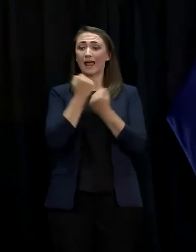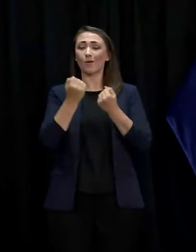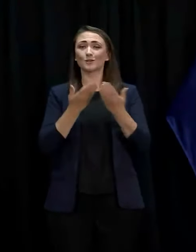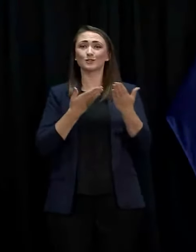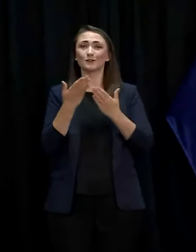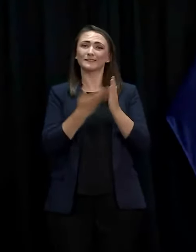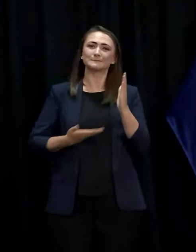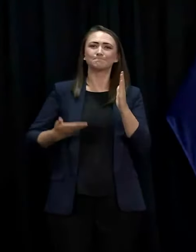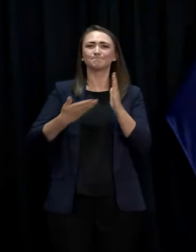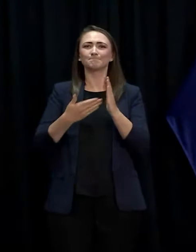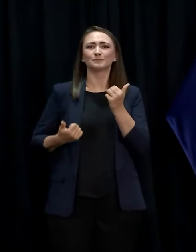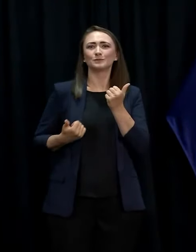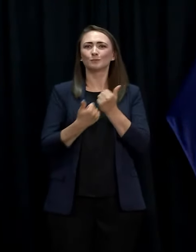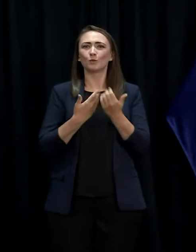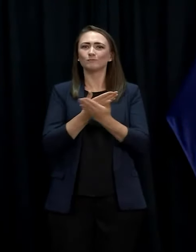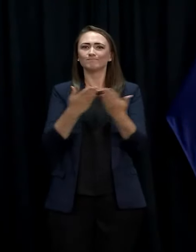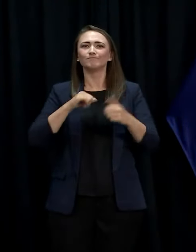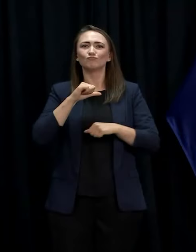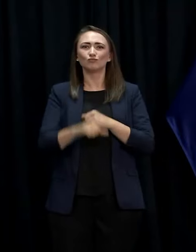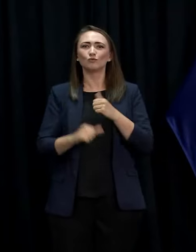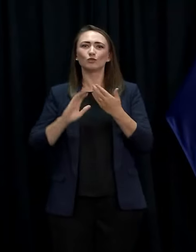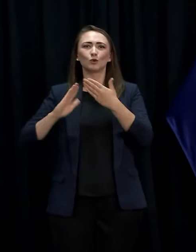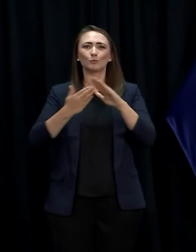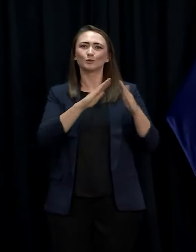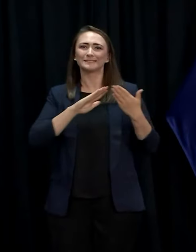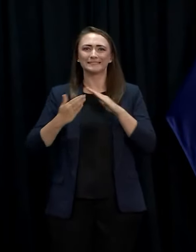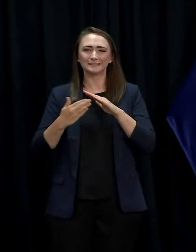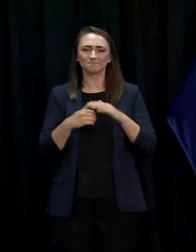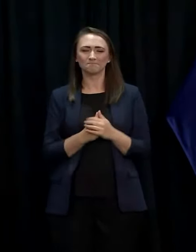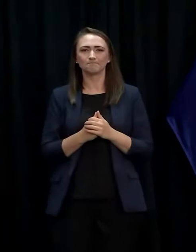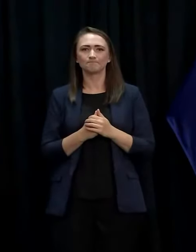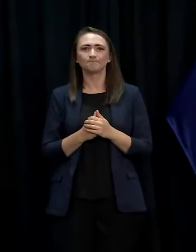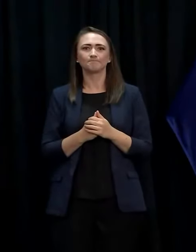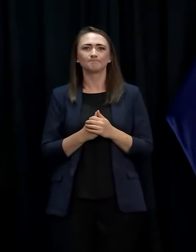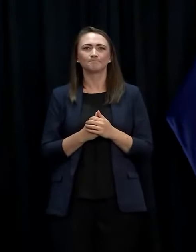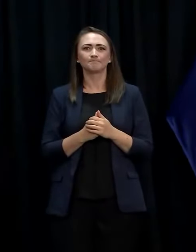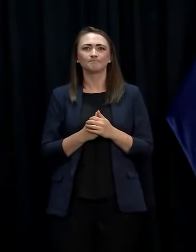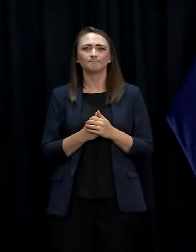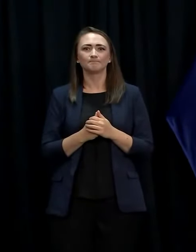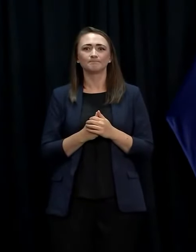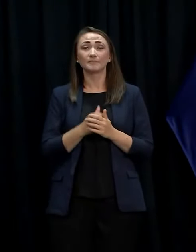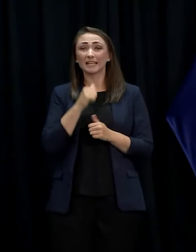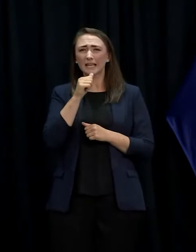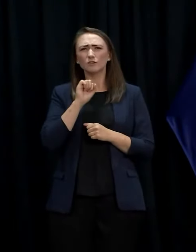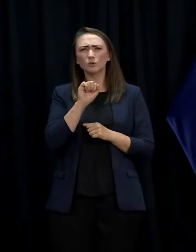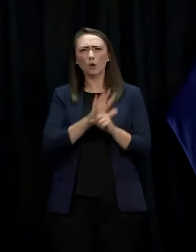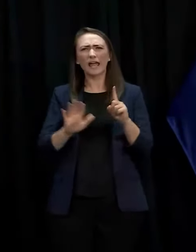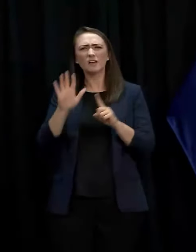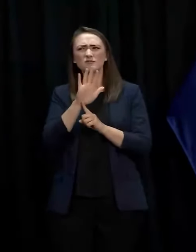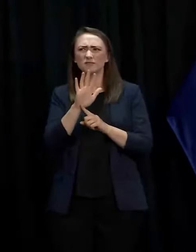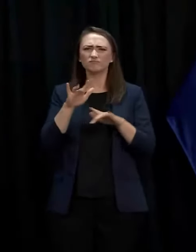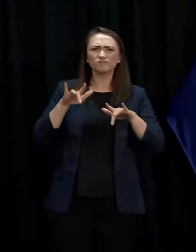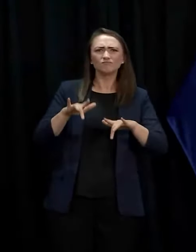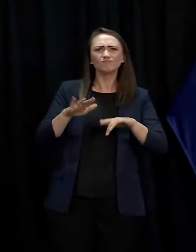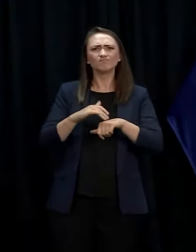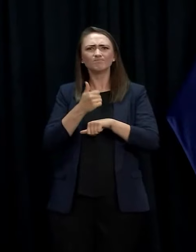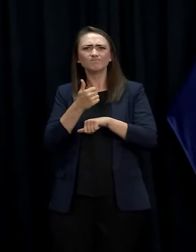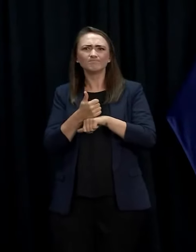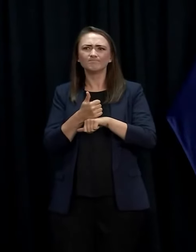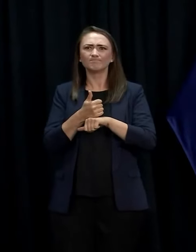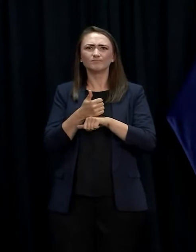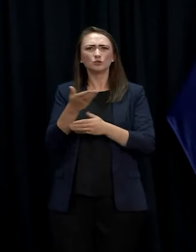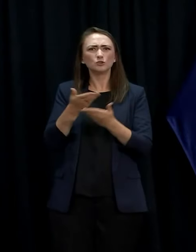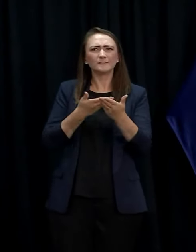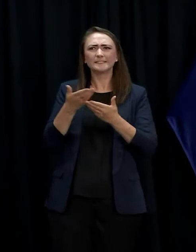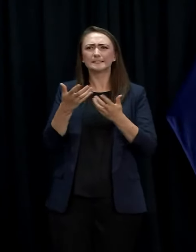between households and these initiatives. And if there's no existing initiative in your area, we will courier RATs